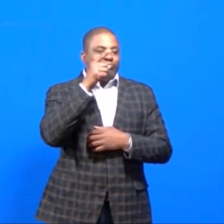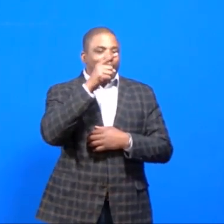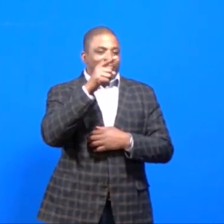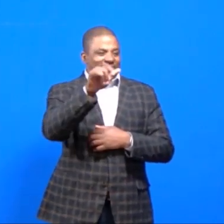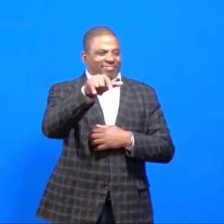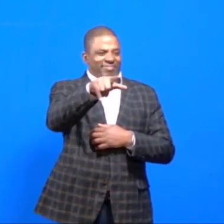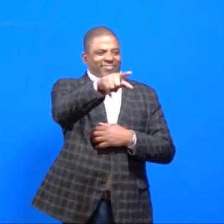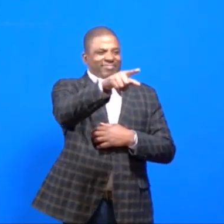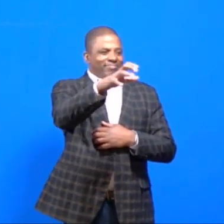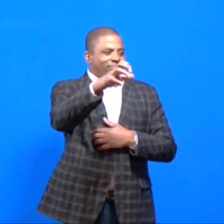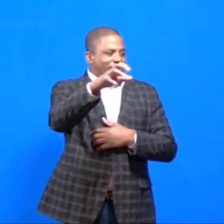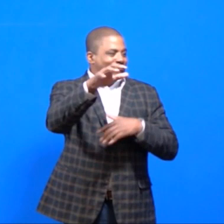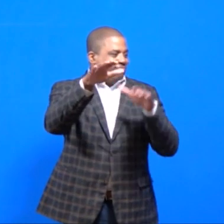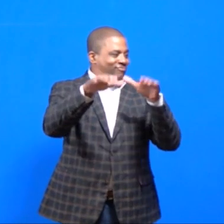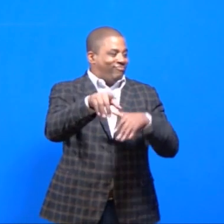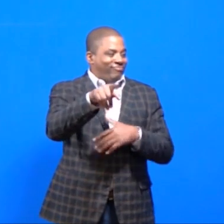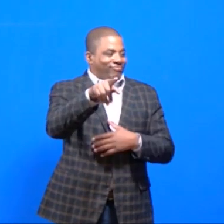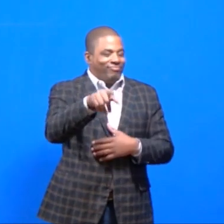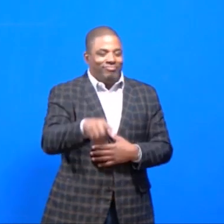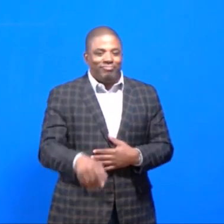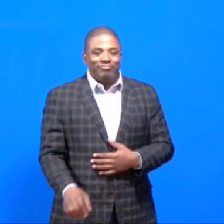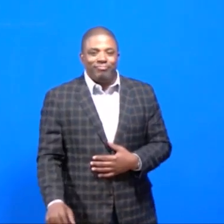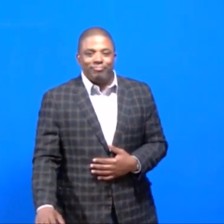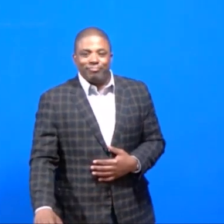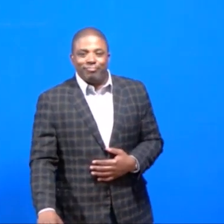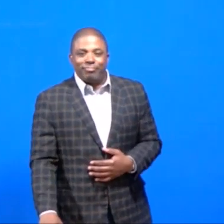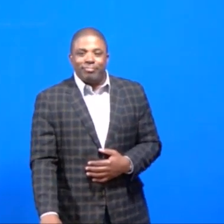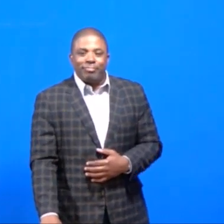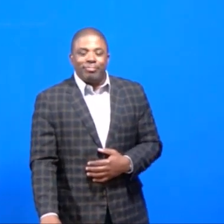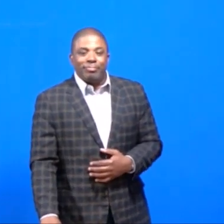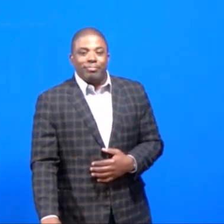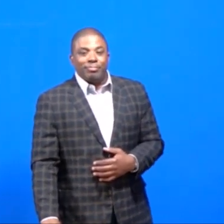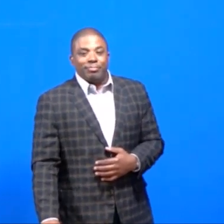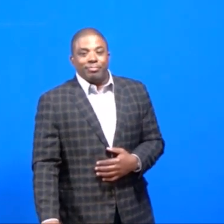So we see that Joshua is looking out of the landscape.